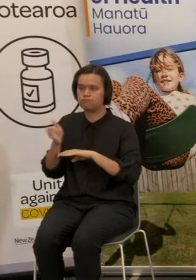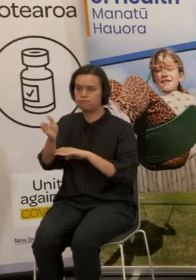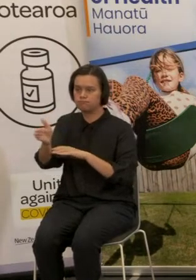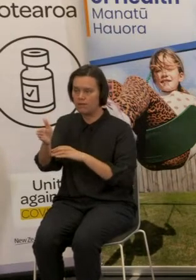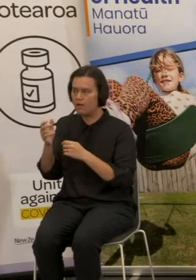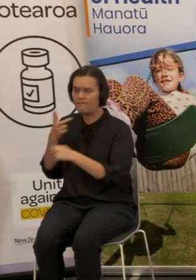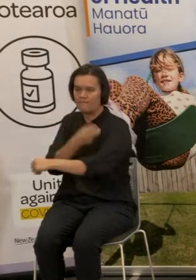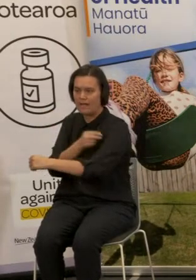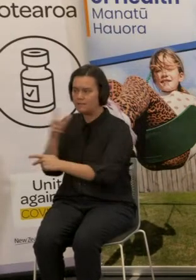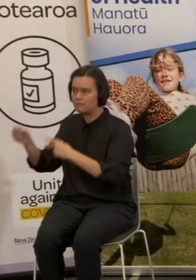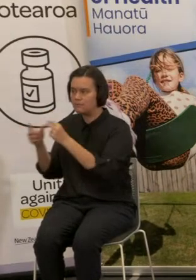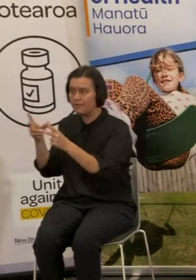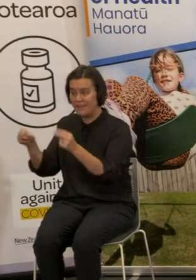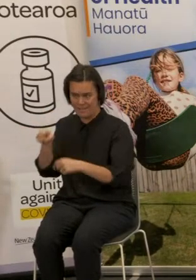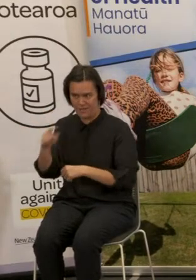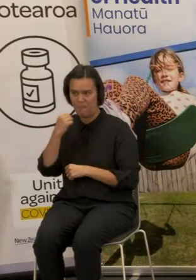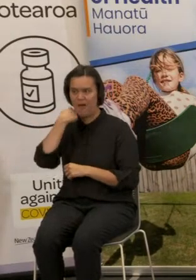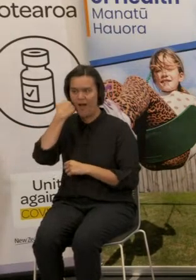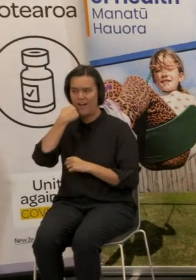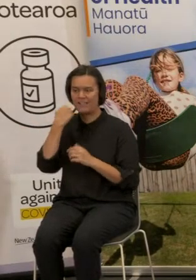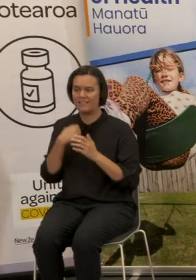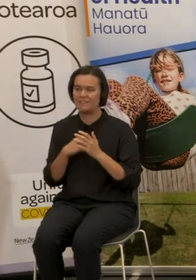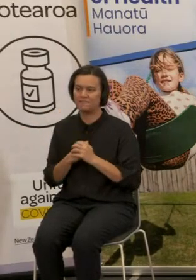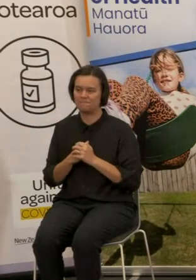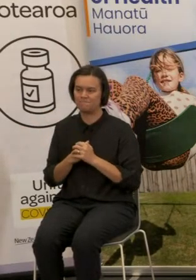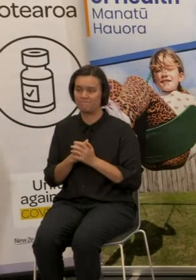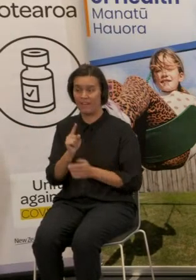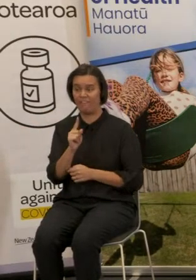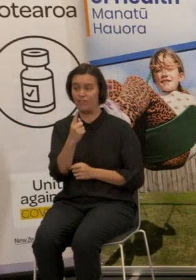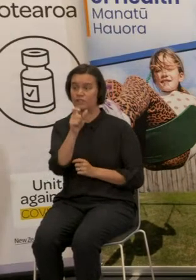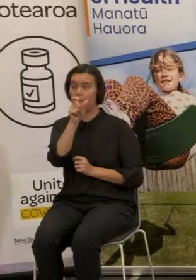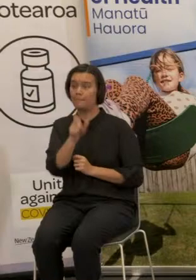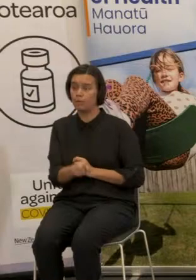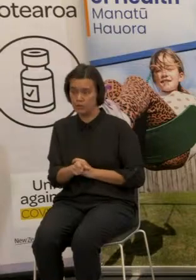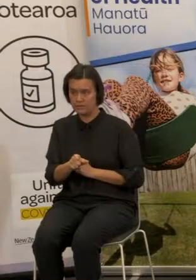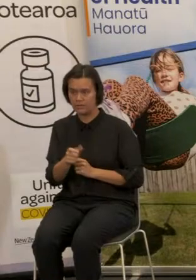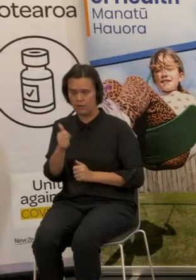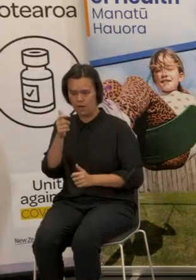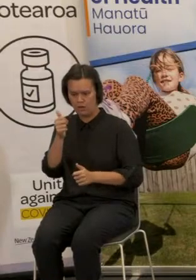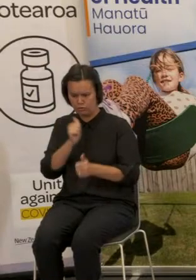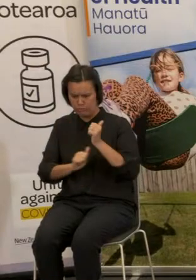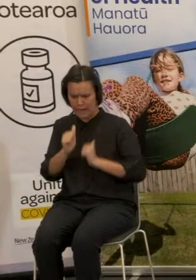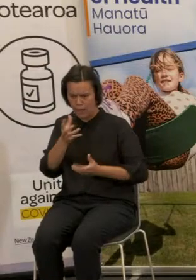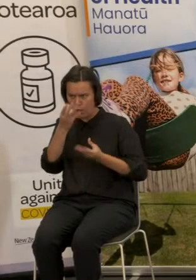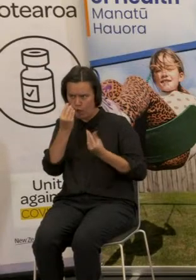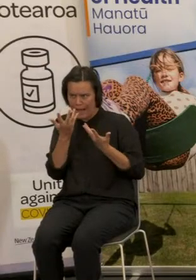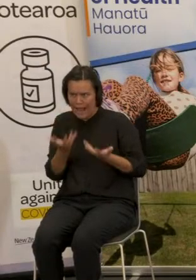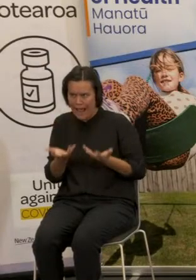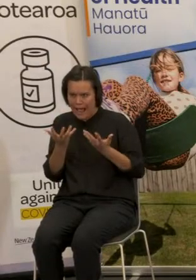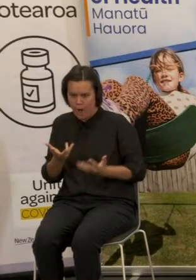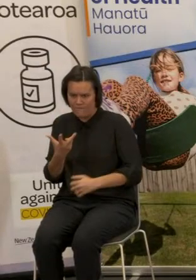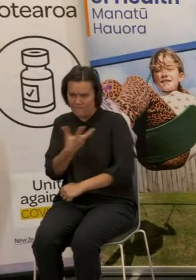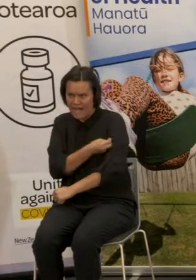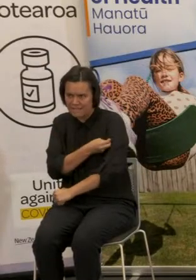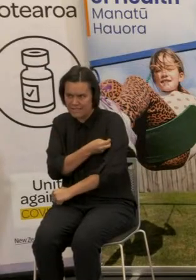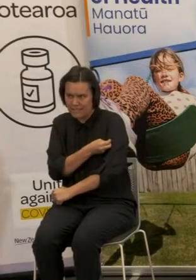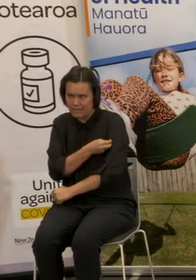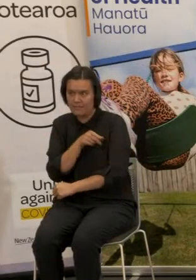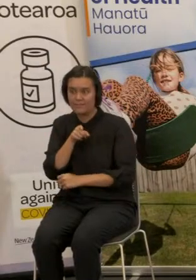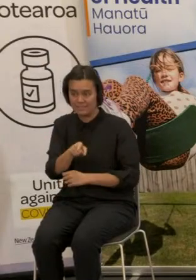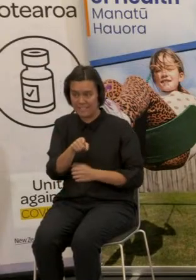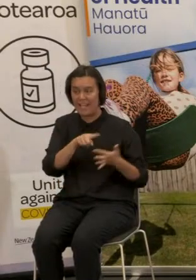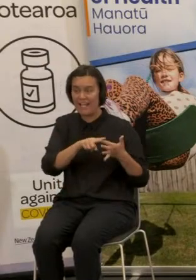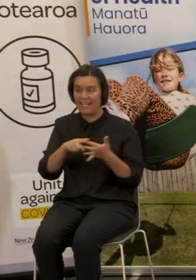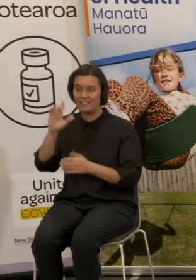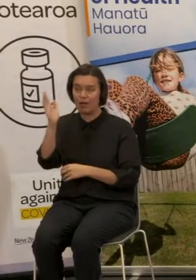our kaimahi be trained to vaccinate under nursing supervision was a hauora in Tairāwhiti. A number